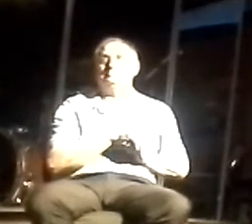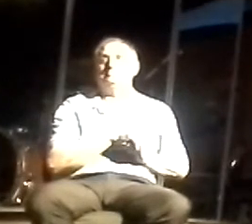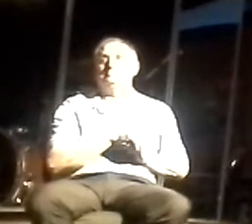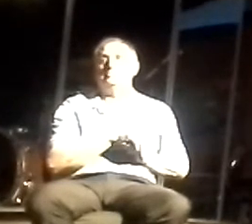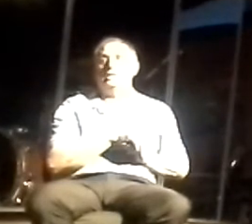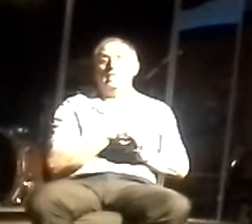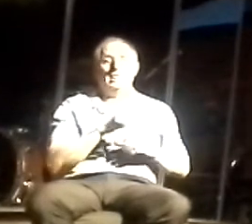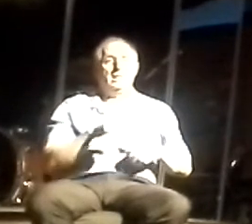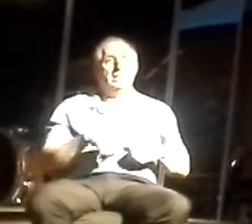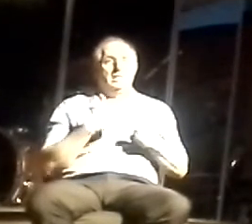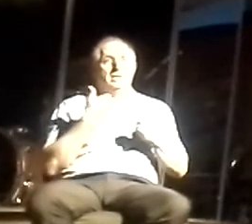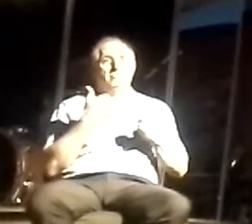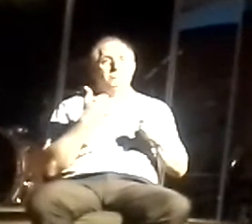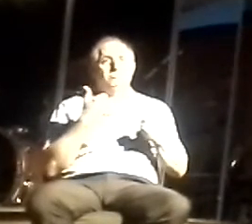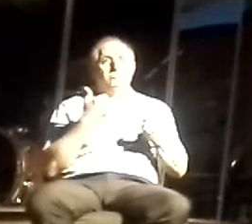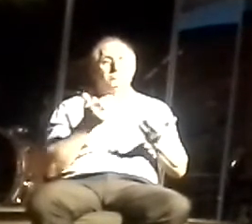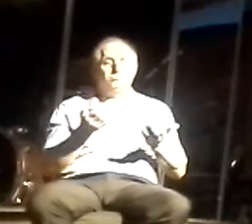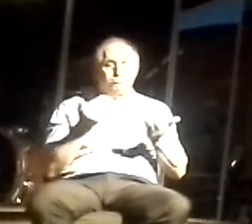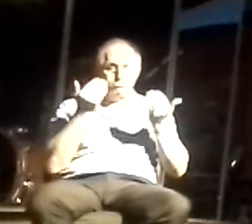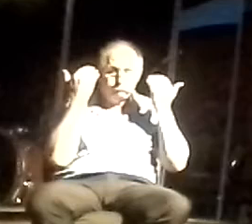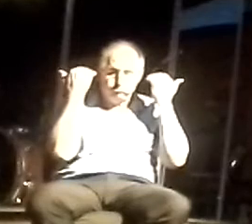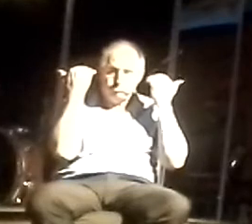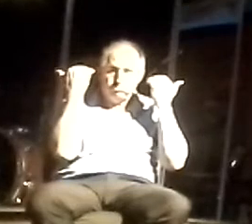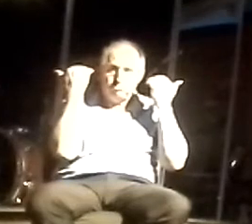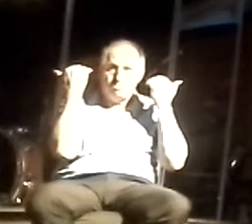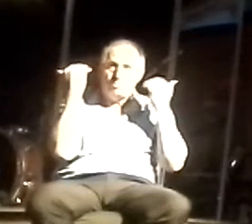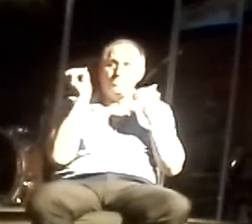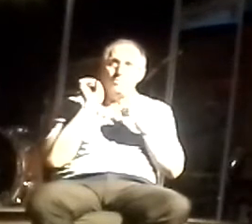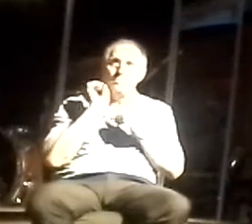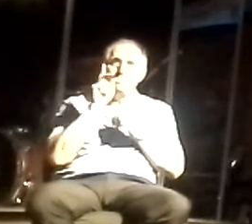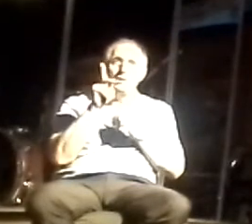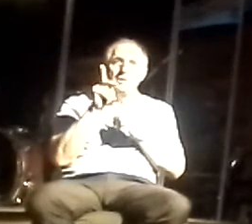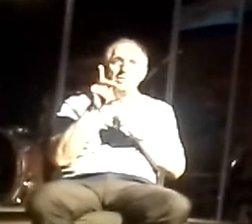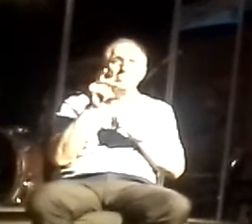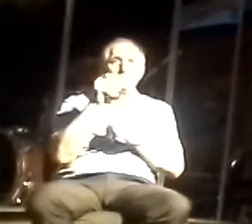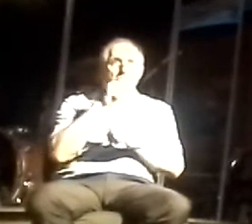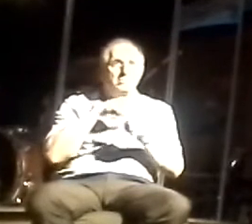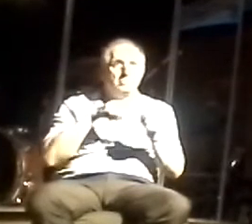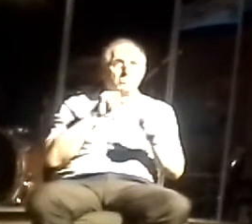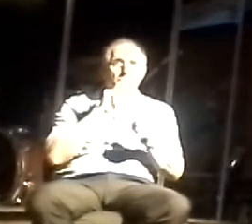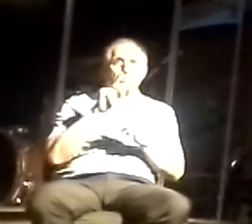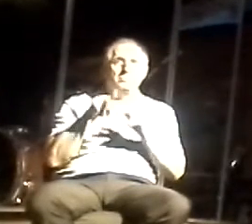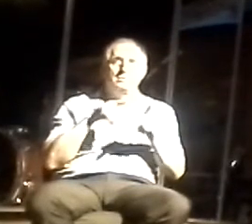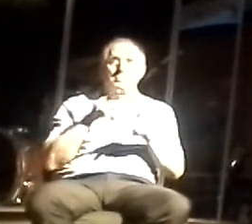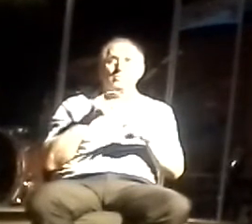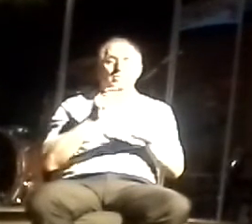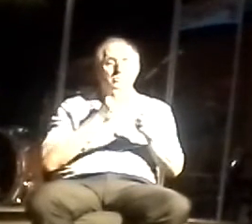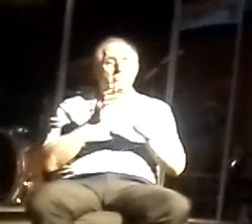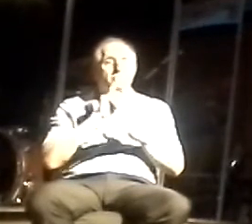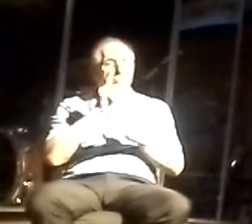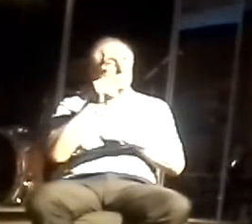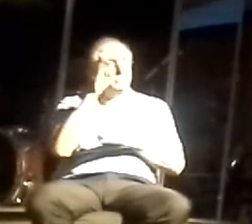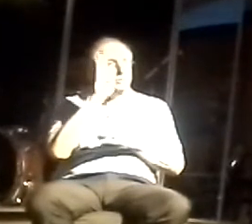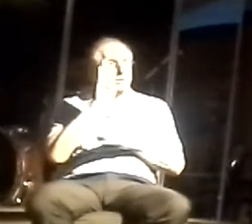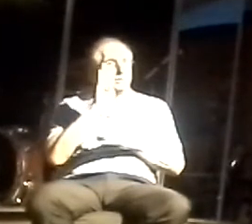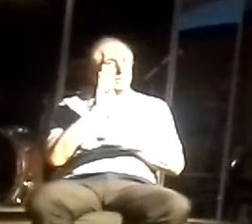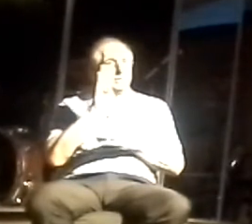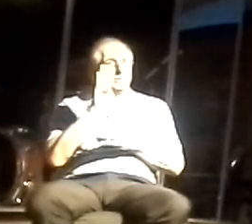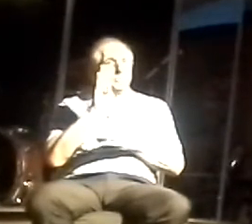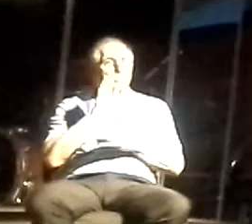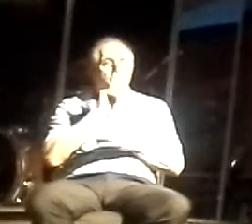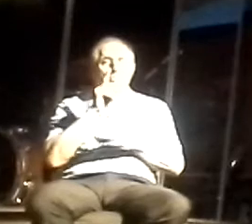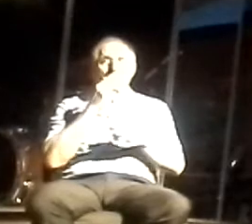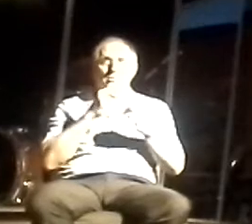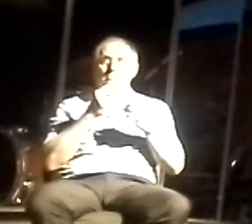And then life overwhelmed you and you found yourself going right back to hang out with real people who serve a real God who can deal with real